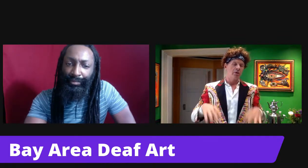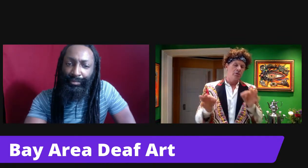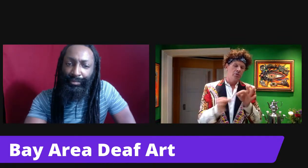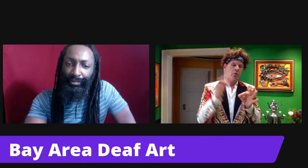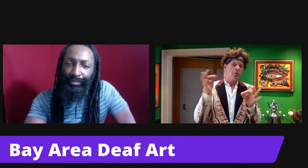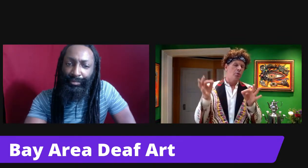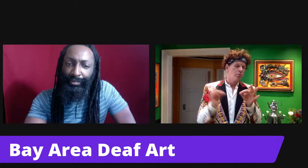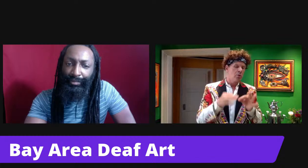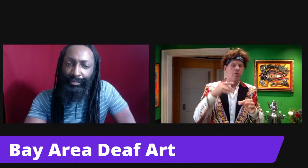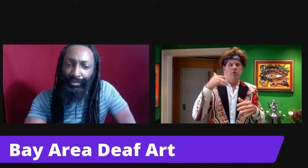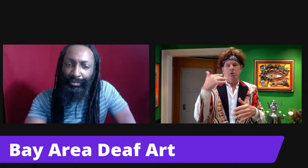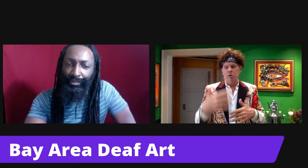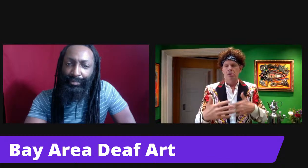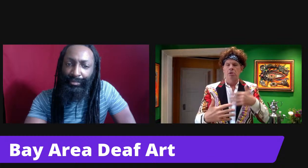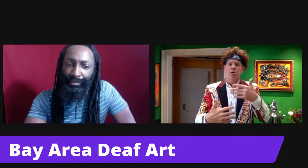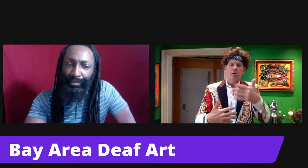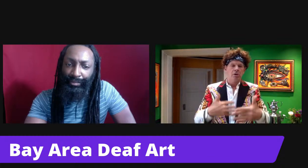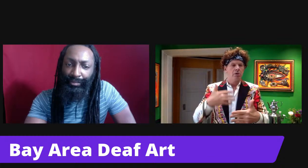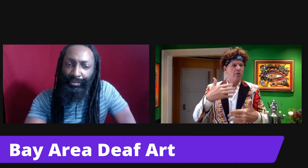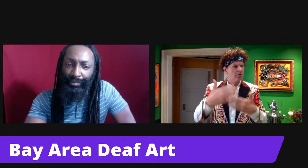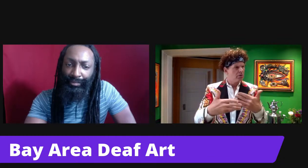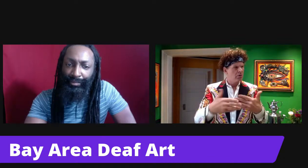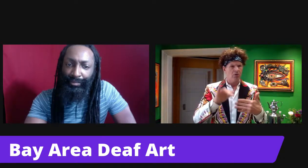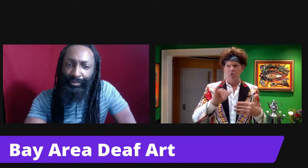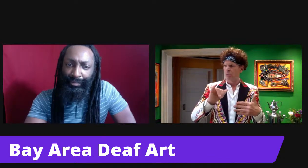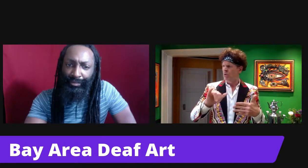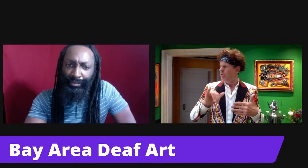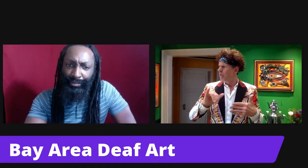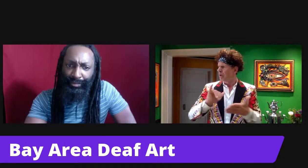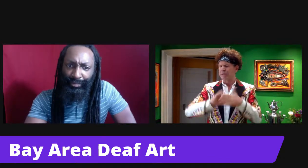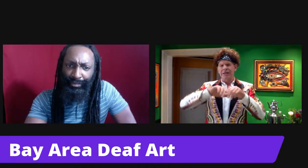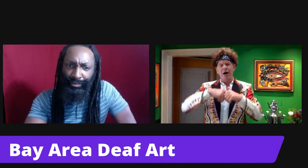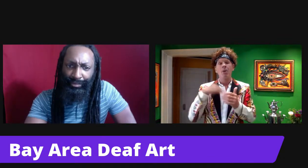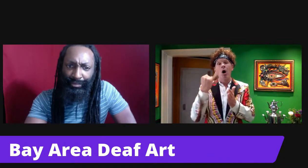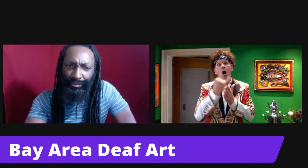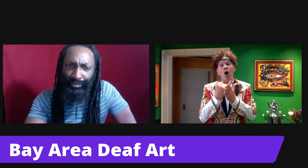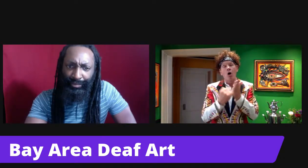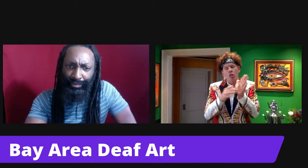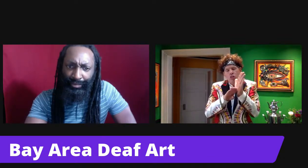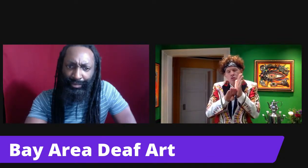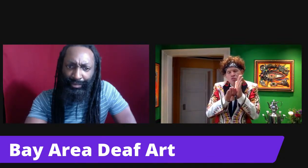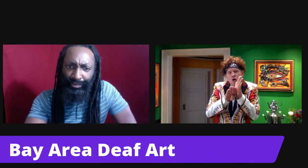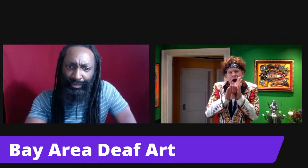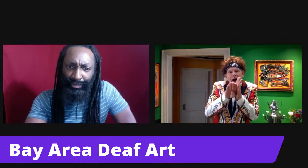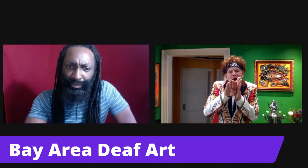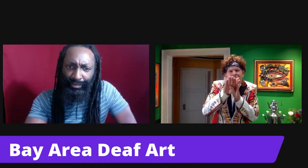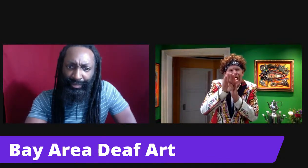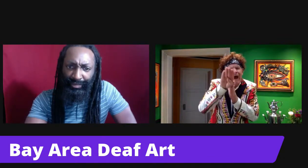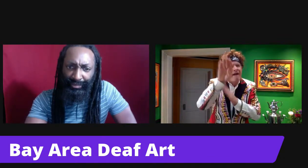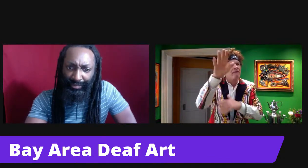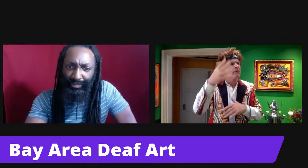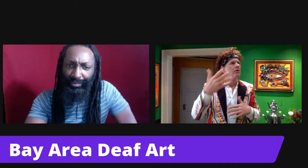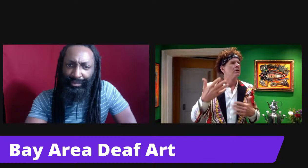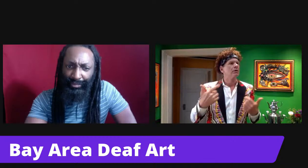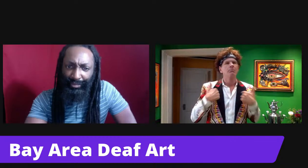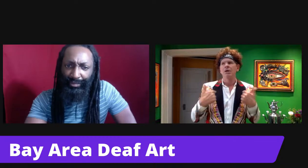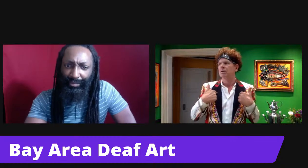painting, reading, sewing, you know, one day and another. And then, you know, I